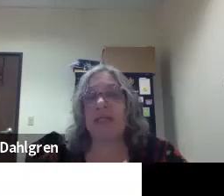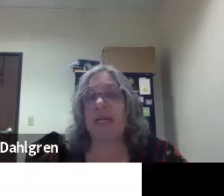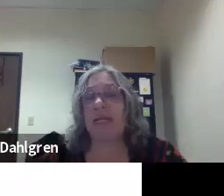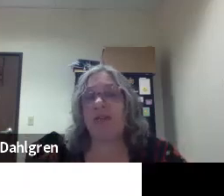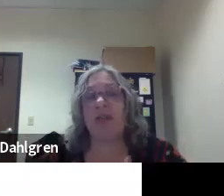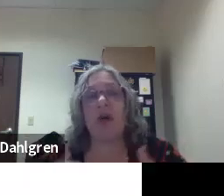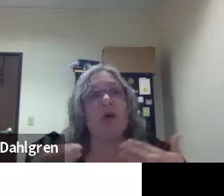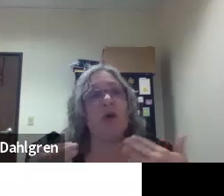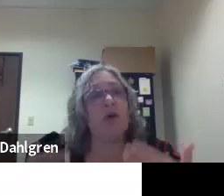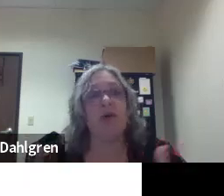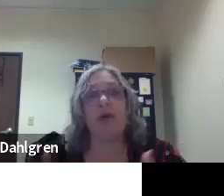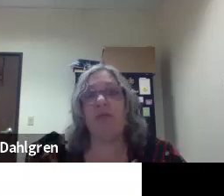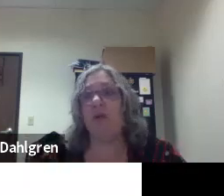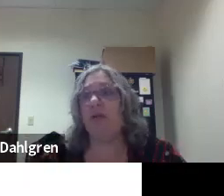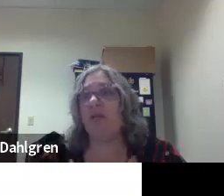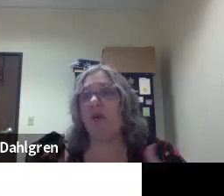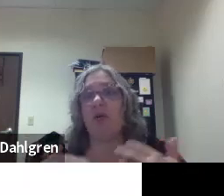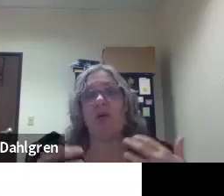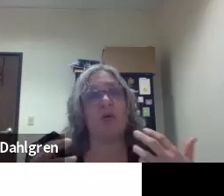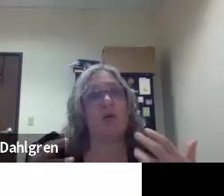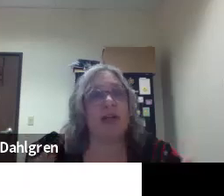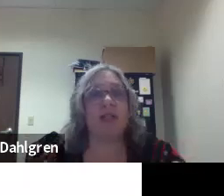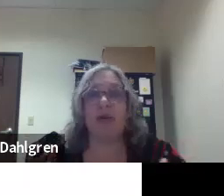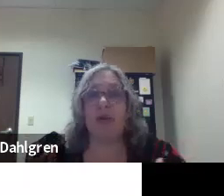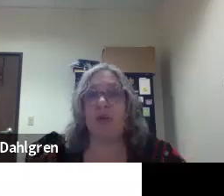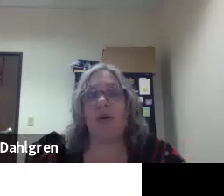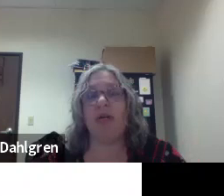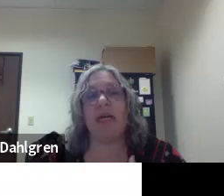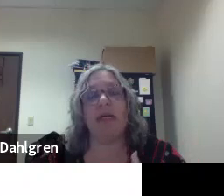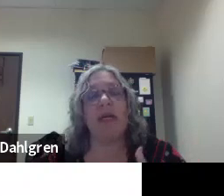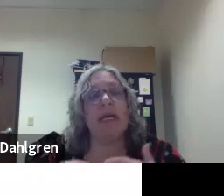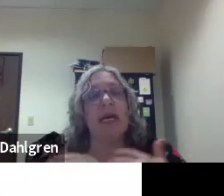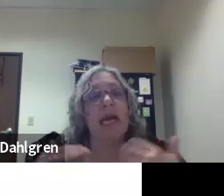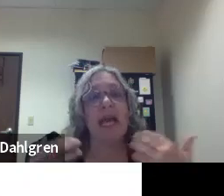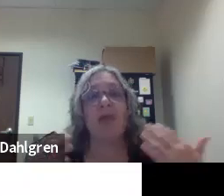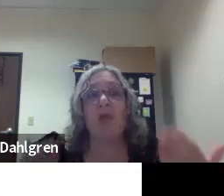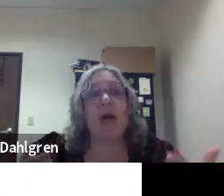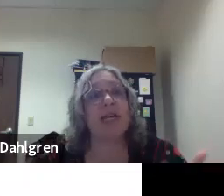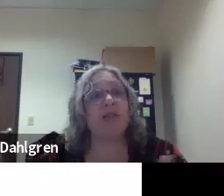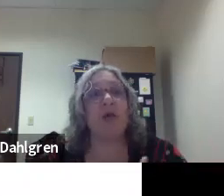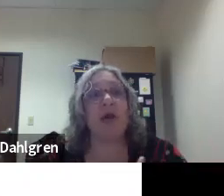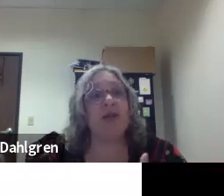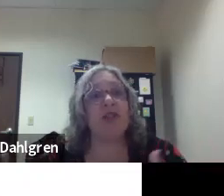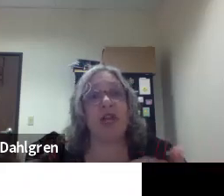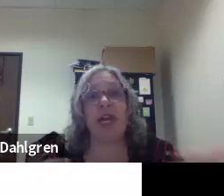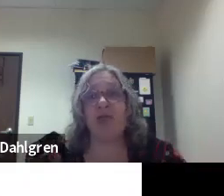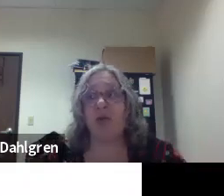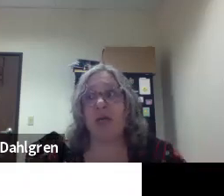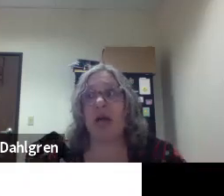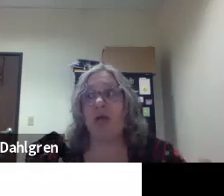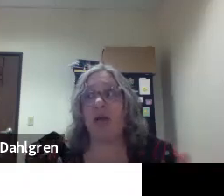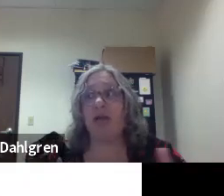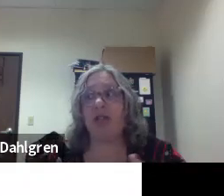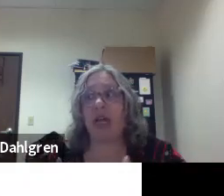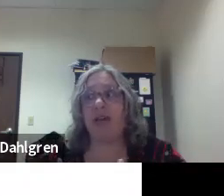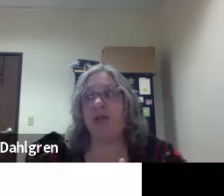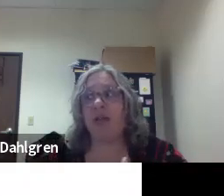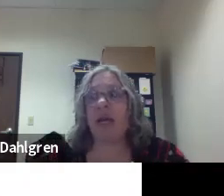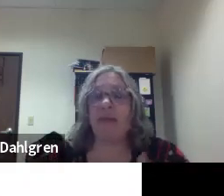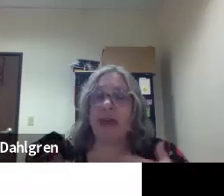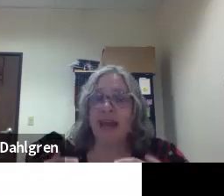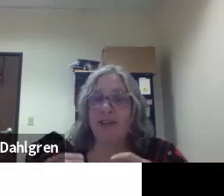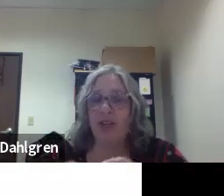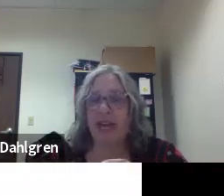just means they need to know who to report to, when to report it, and what is going to change or not going to